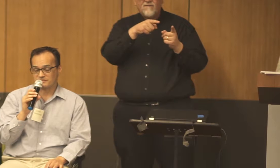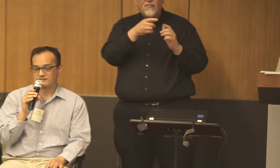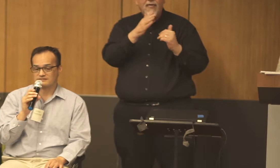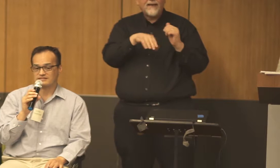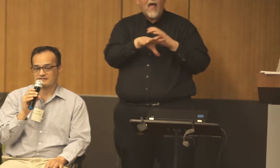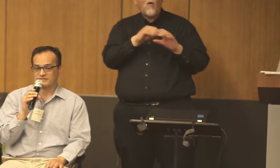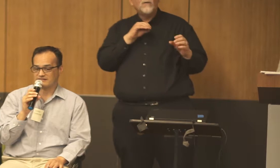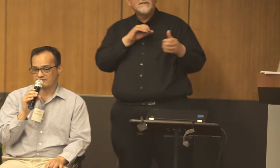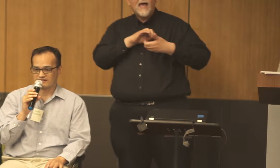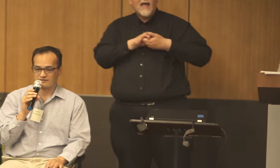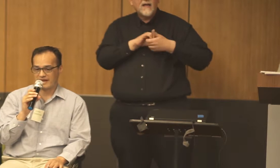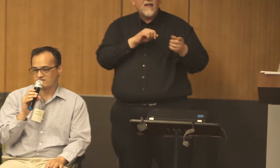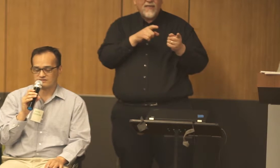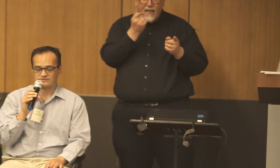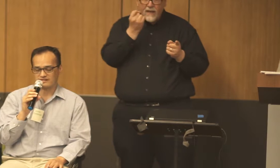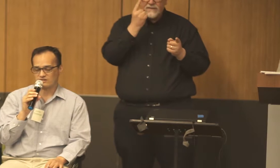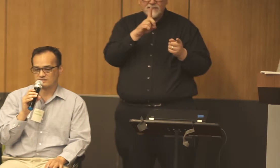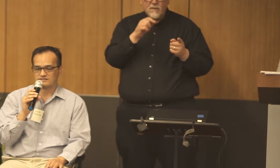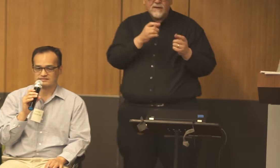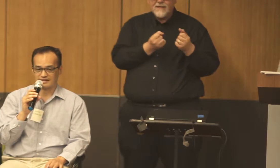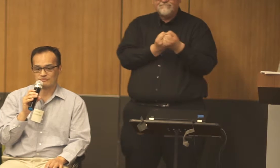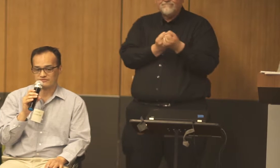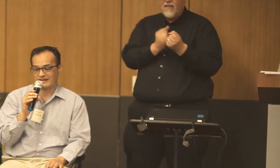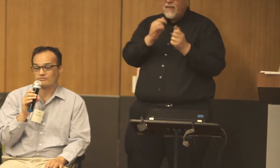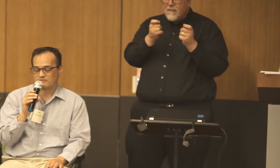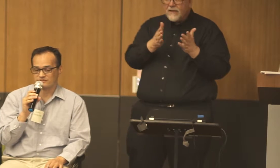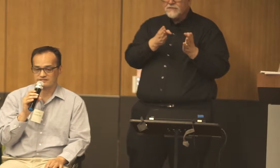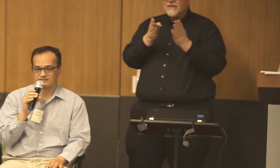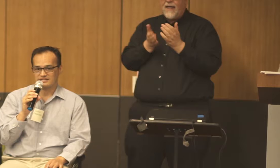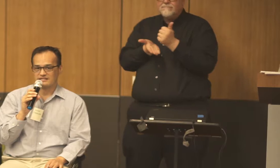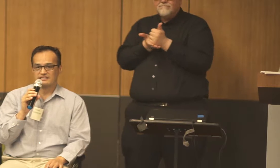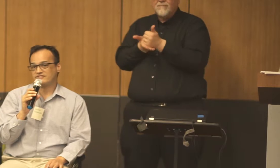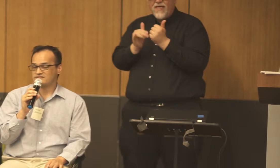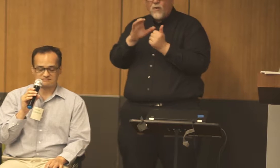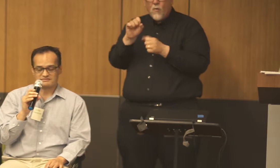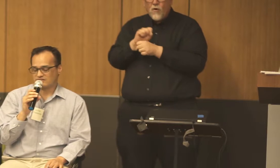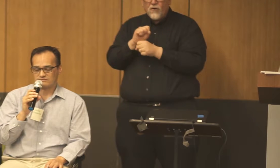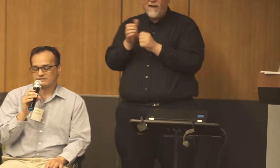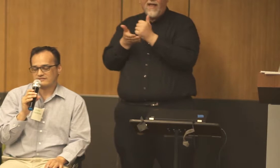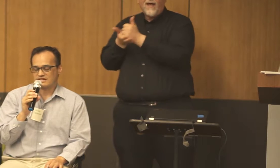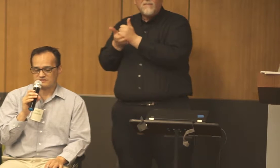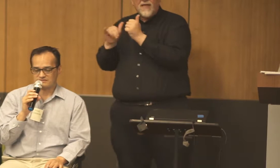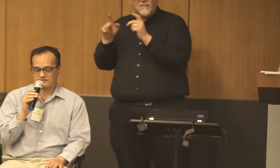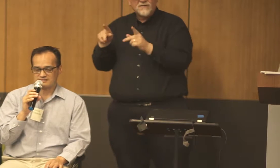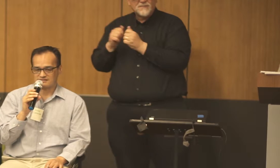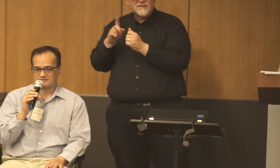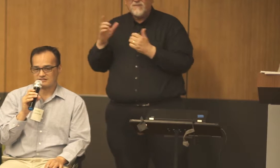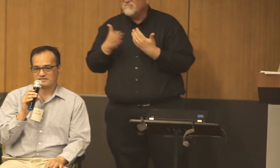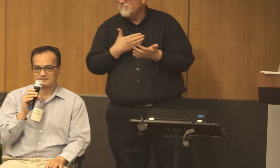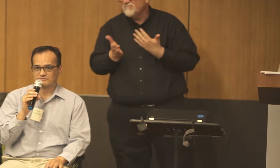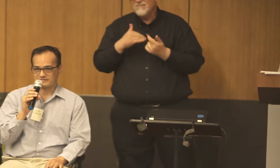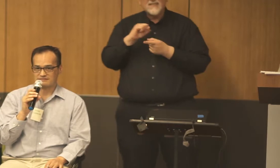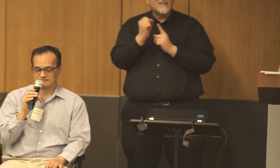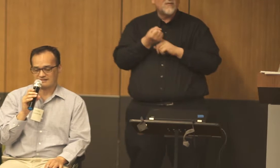understand disabilities, so they can be there for that manager, for that coworker, to help that person. If it's whatever the type of situation is,